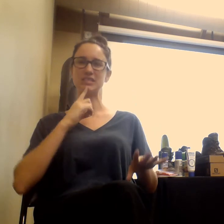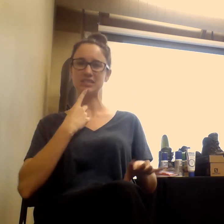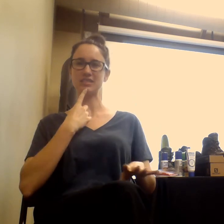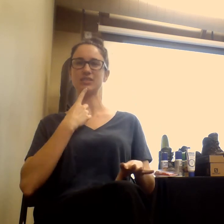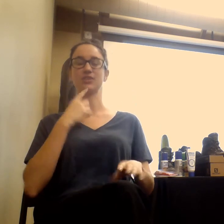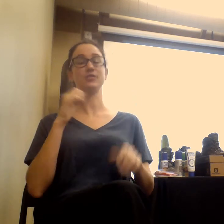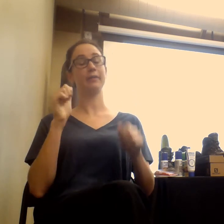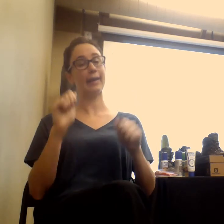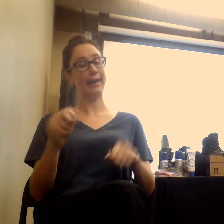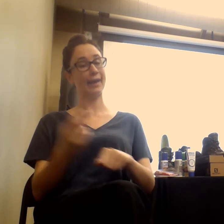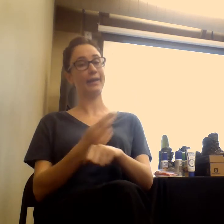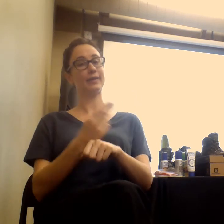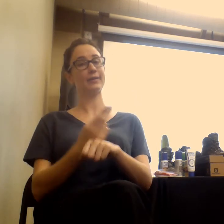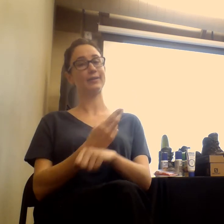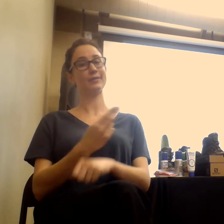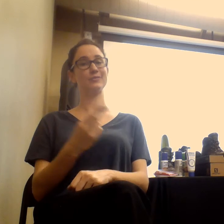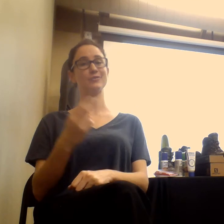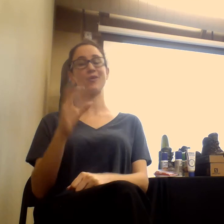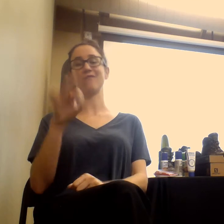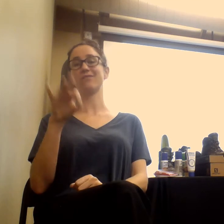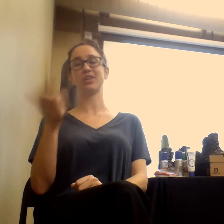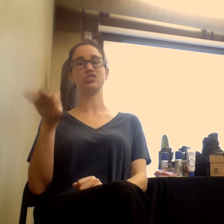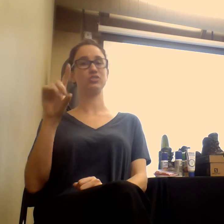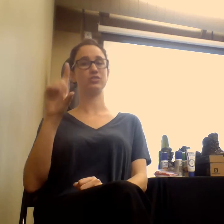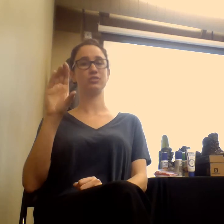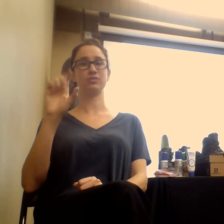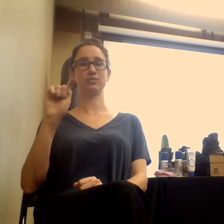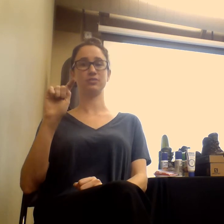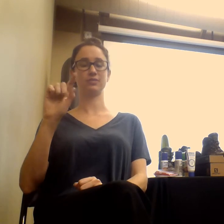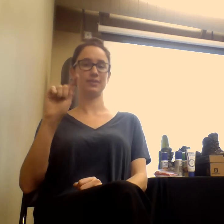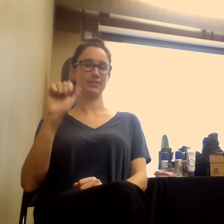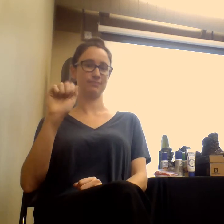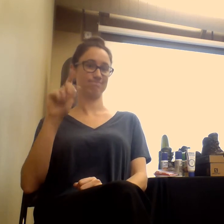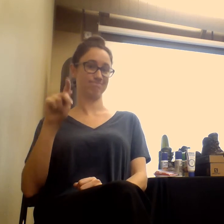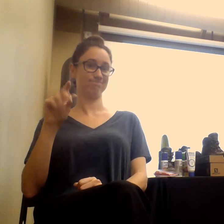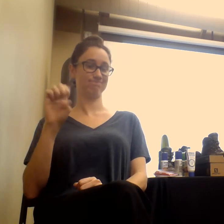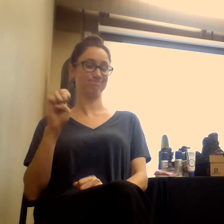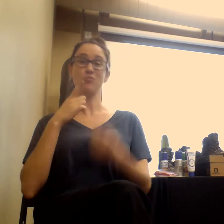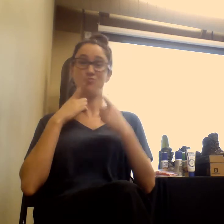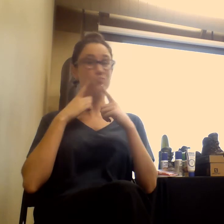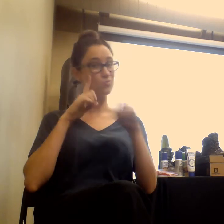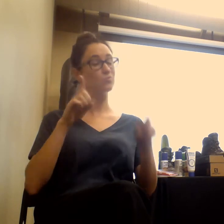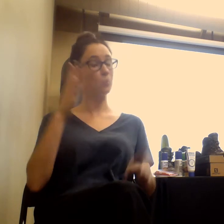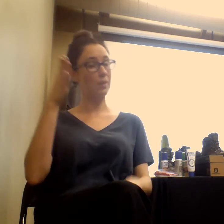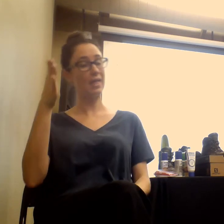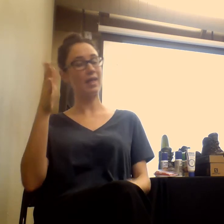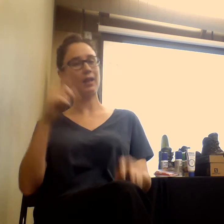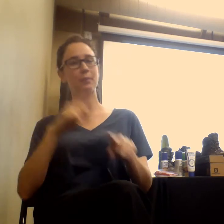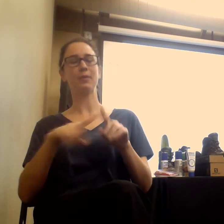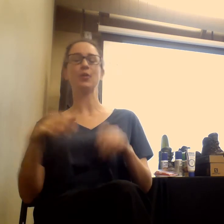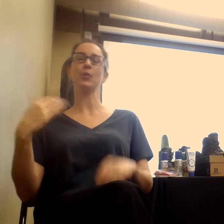it off, but it's going to get you to the end of the trail, wherever you're going. I've had to put